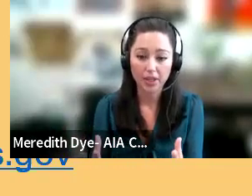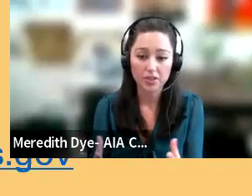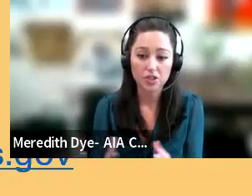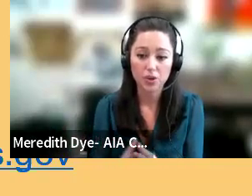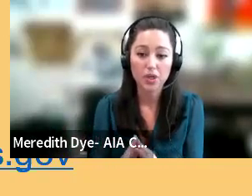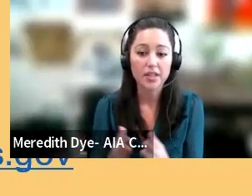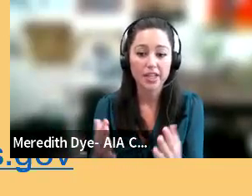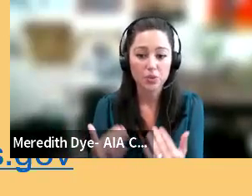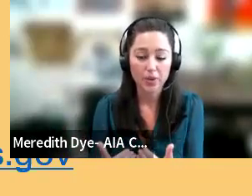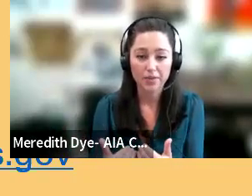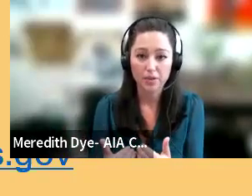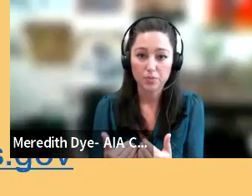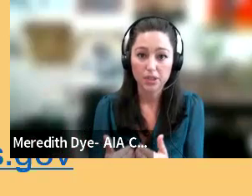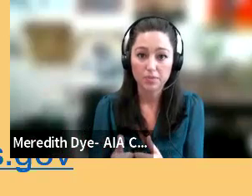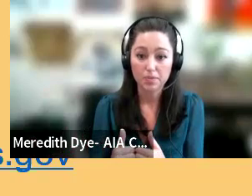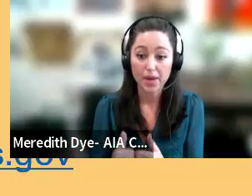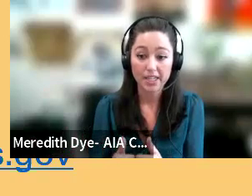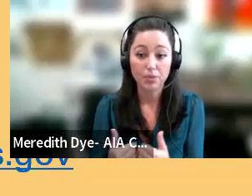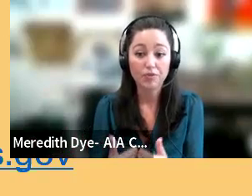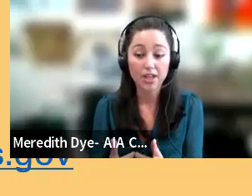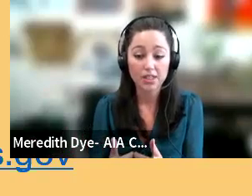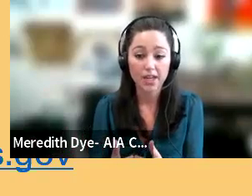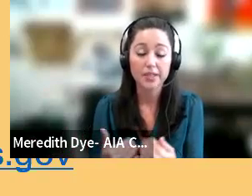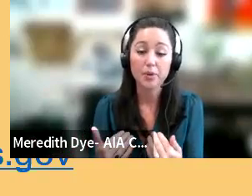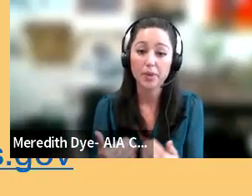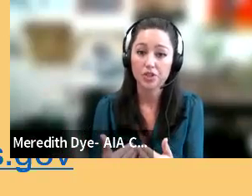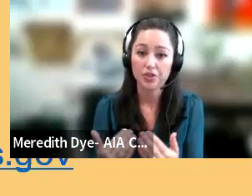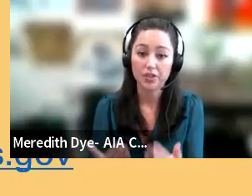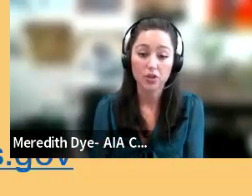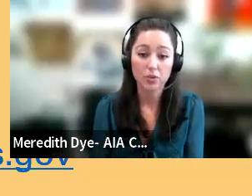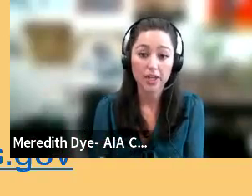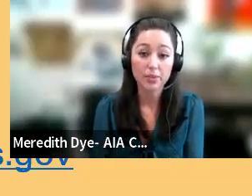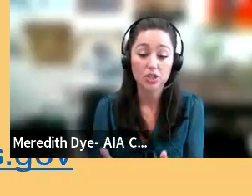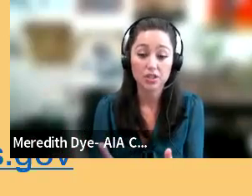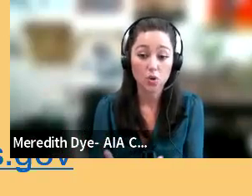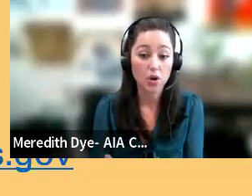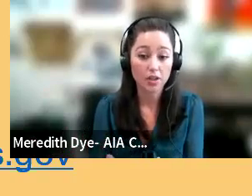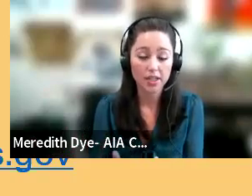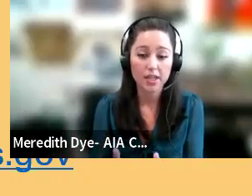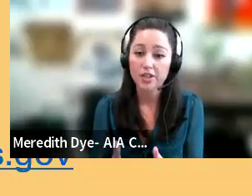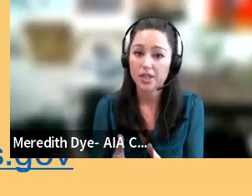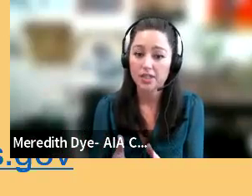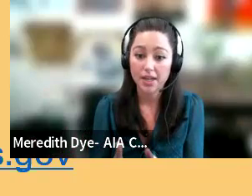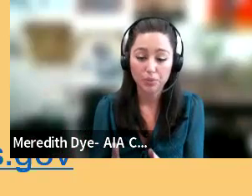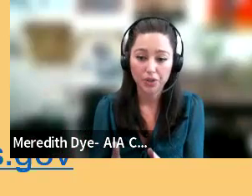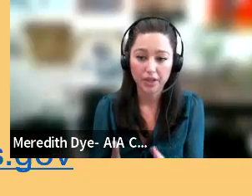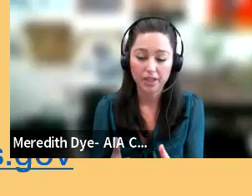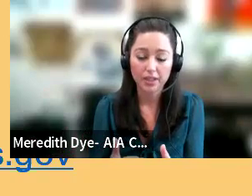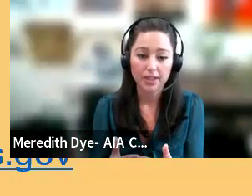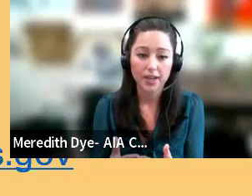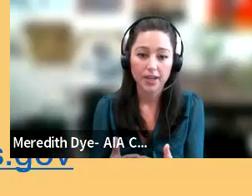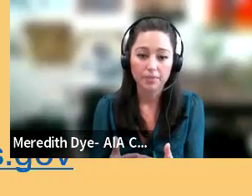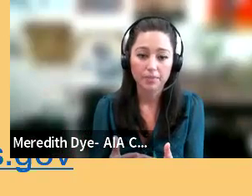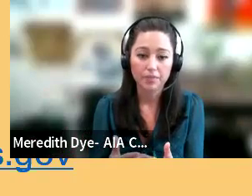all applicants. So that's why we have a maximum file size, but make sure that the image is of quality so that it's not